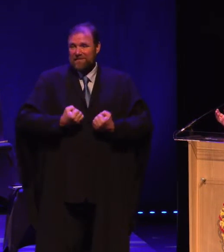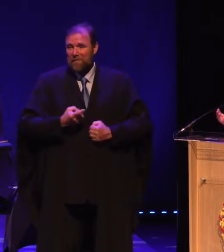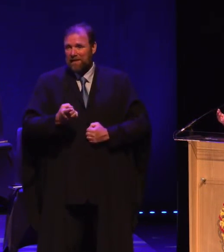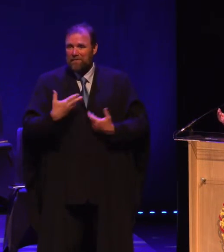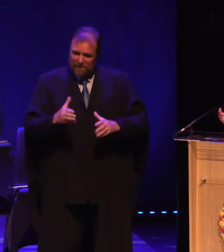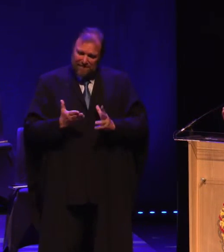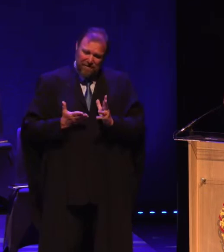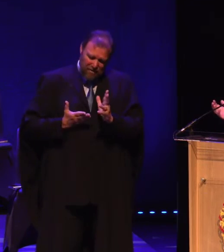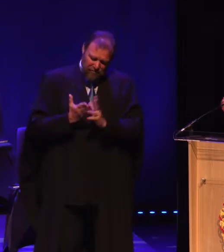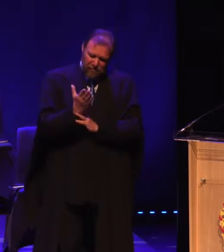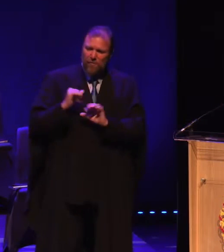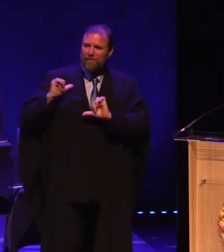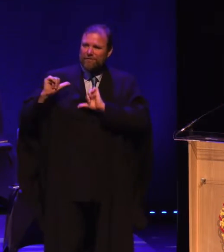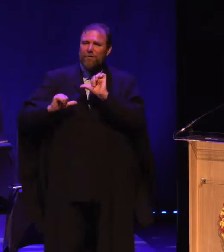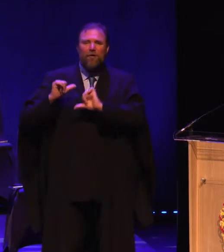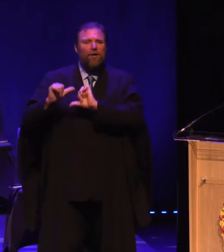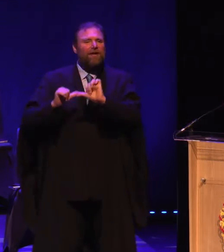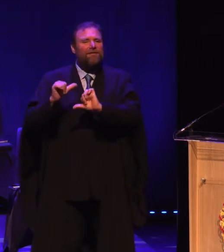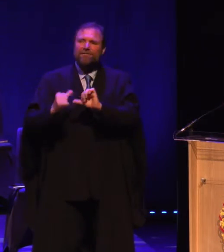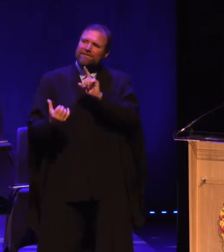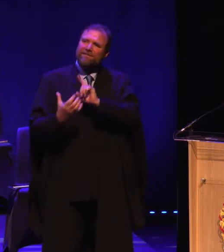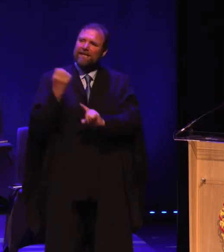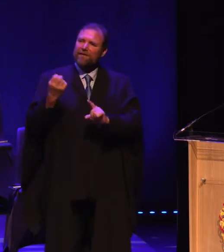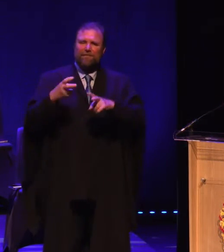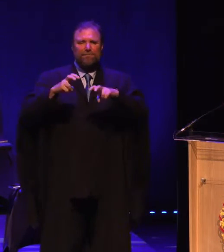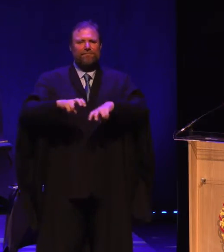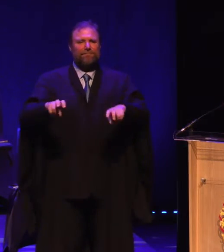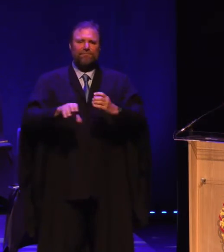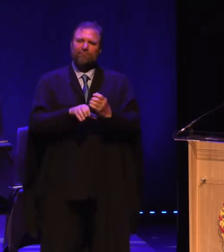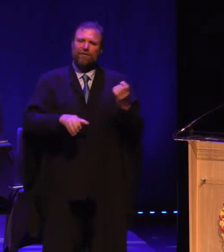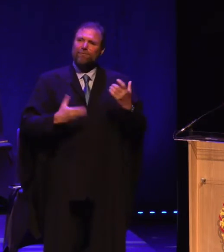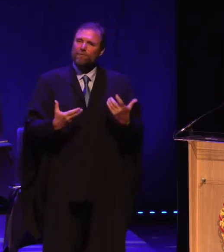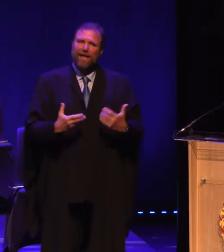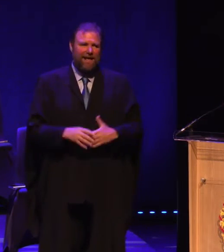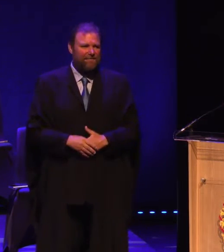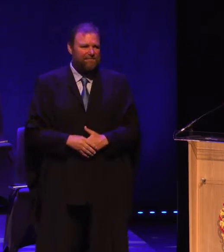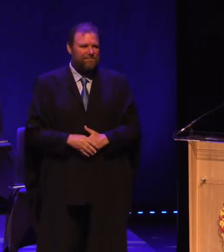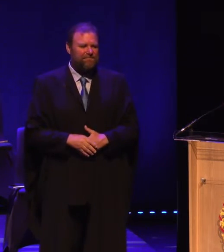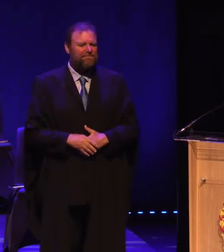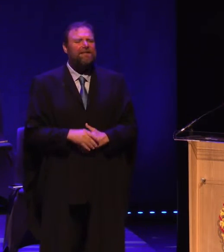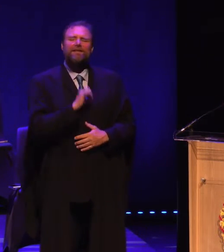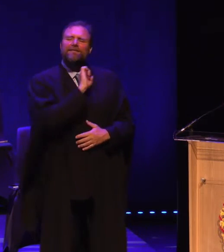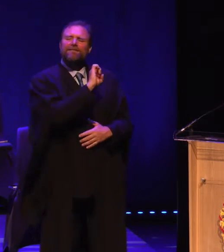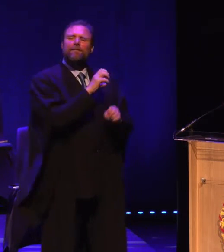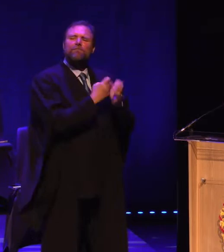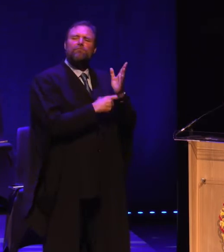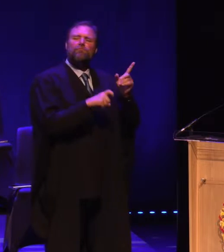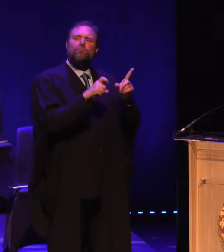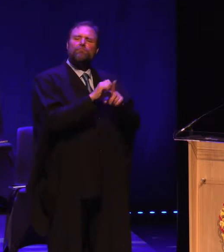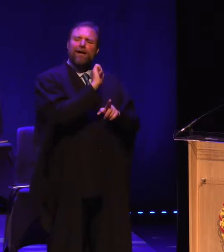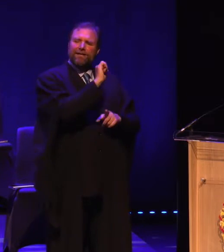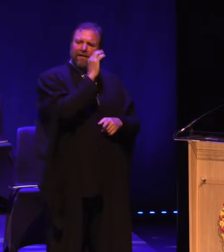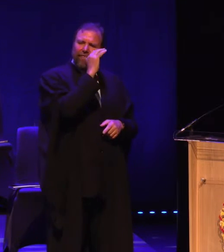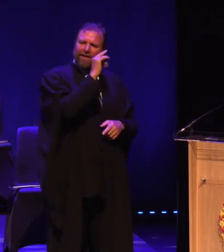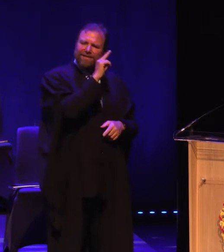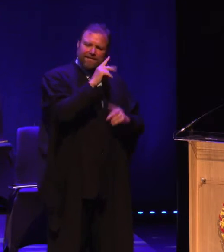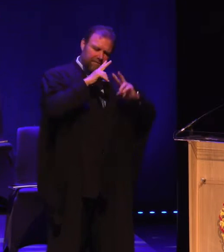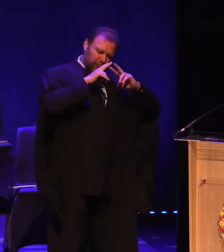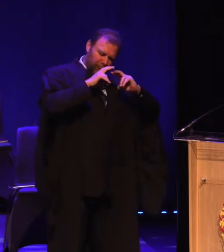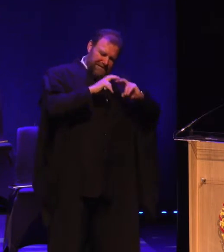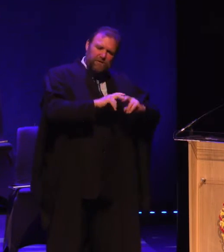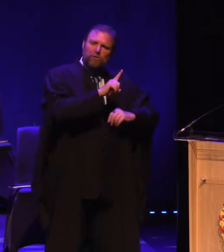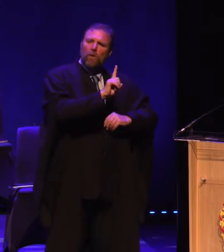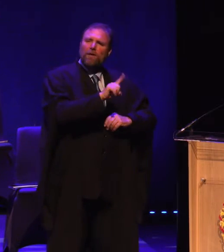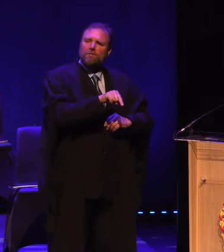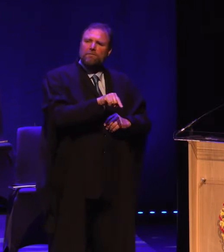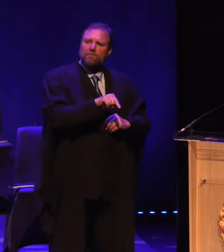your way through that journey and are successfully sitting in front of us today. Brad's thesis, his programme of research, was realised